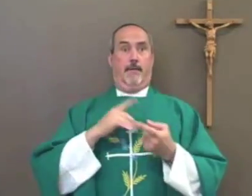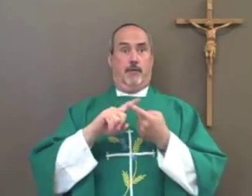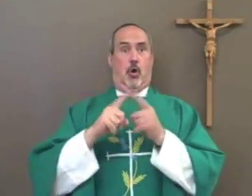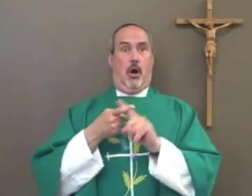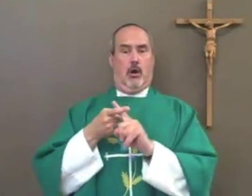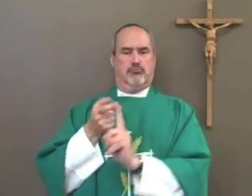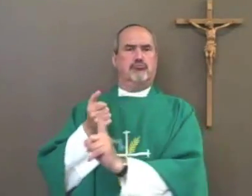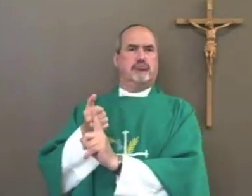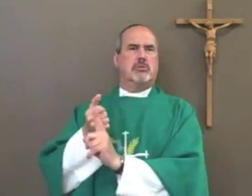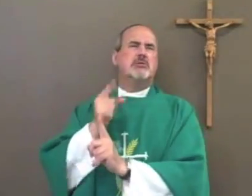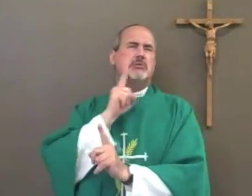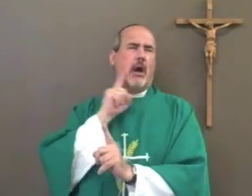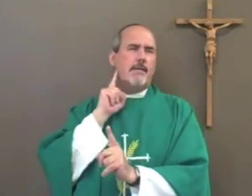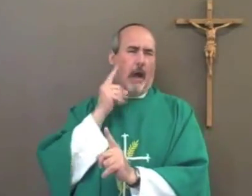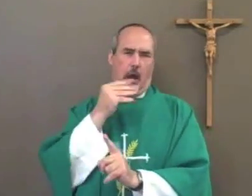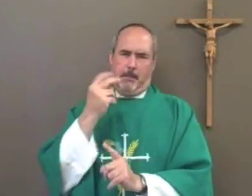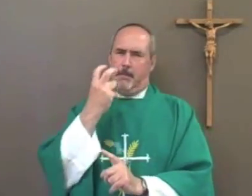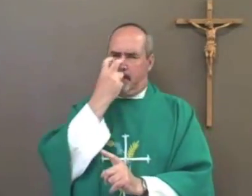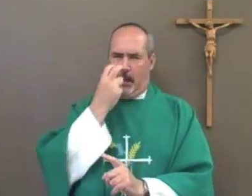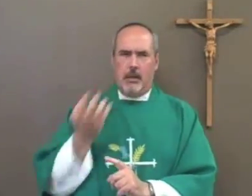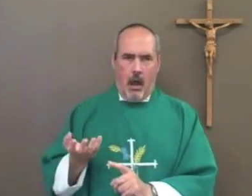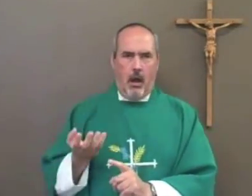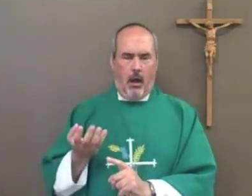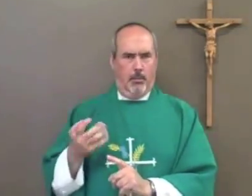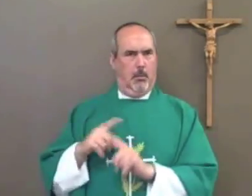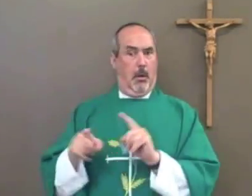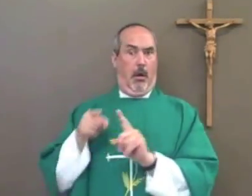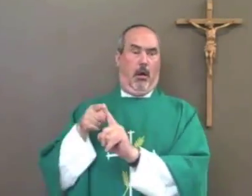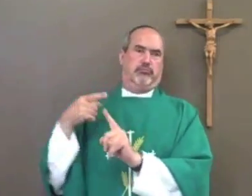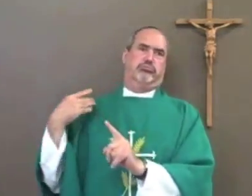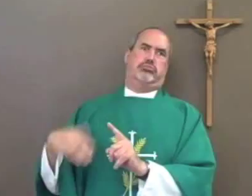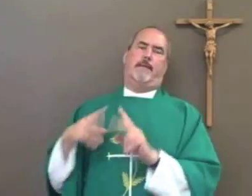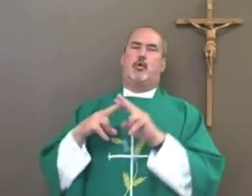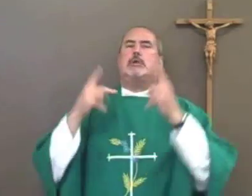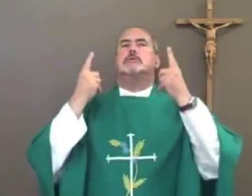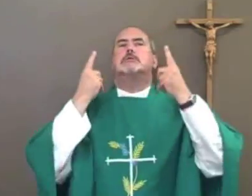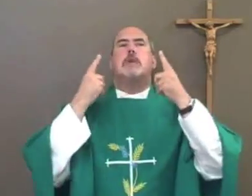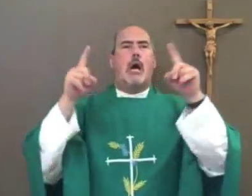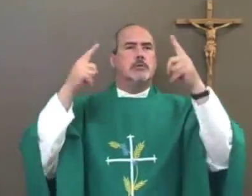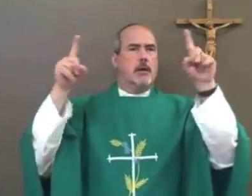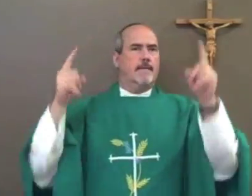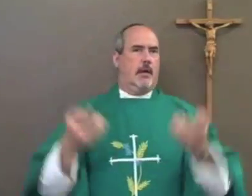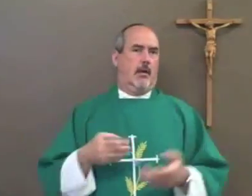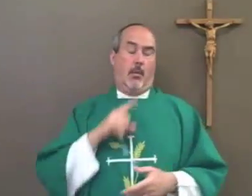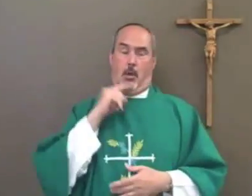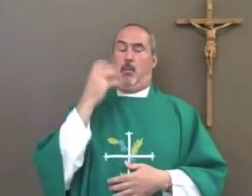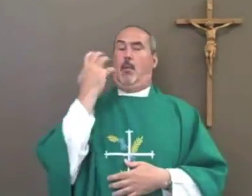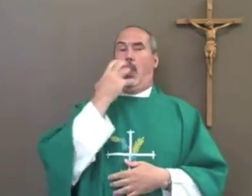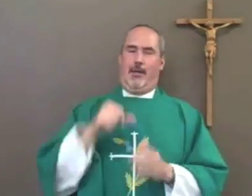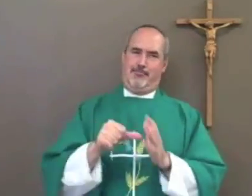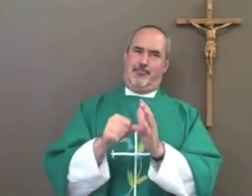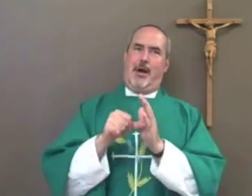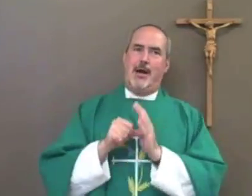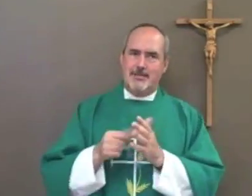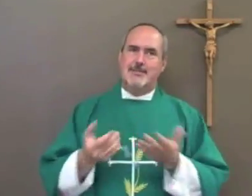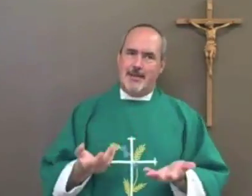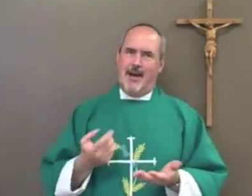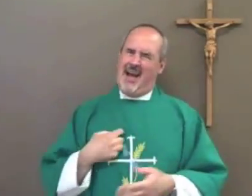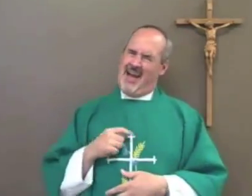And I think about one of my friends who happens to be deaf and blind, and who's very, very successful. And I'm so